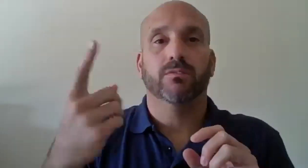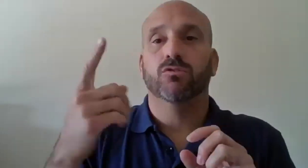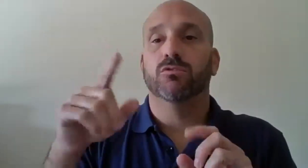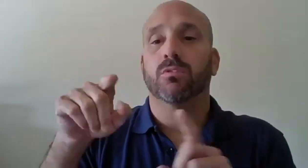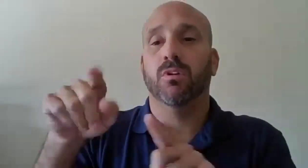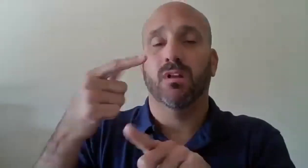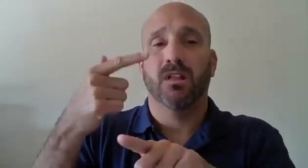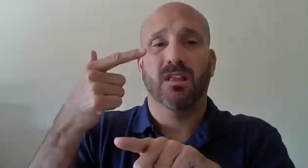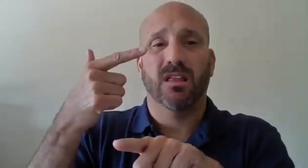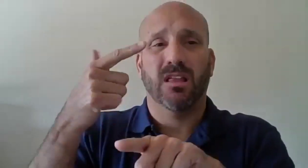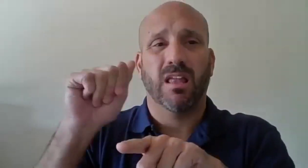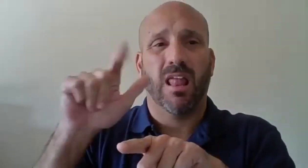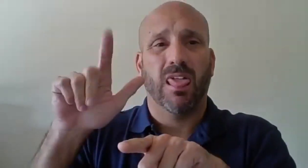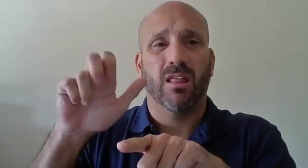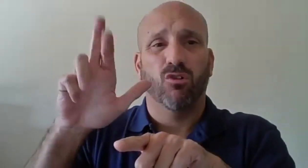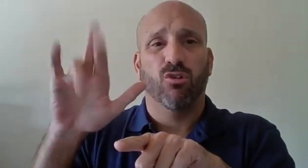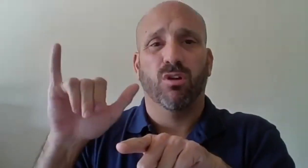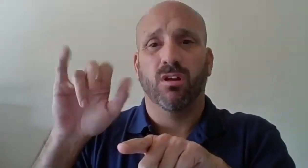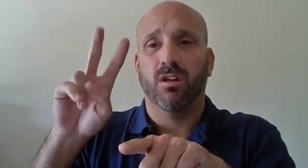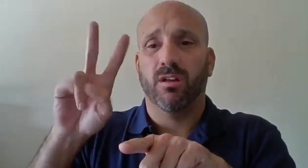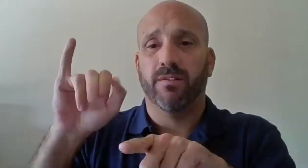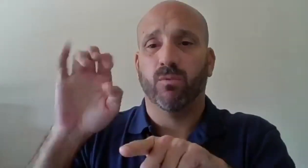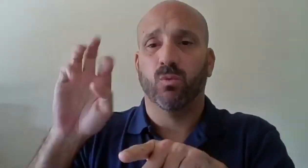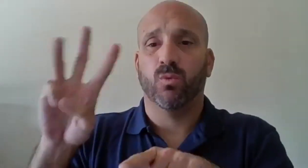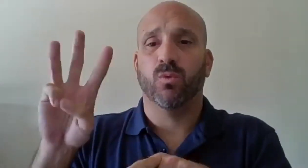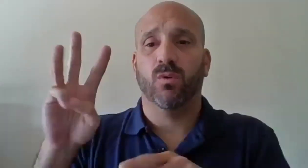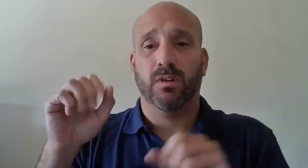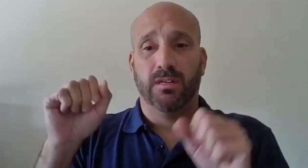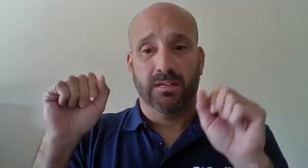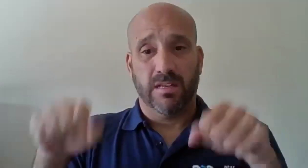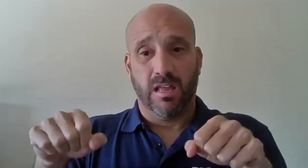Okay, first things first, the gallery view.